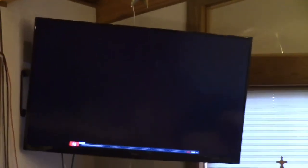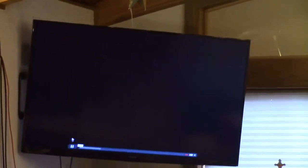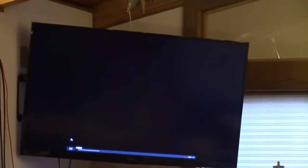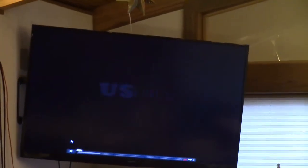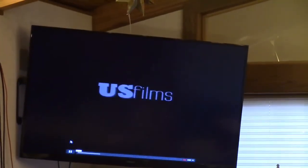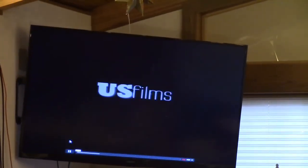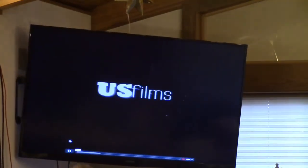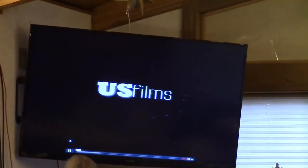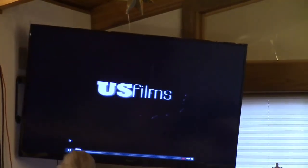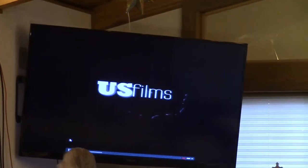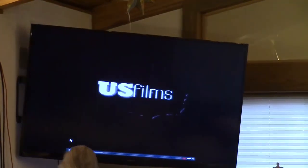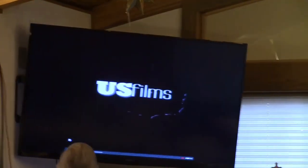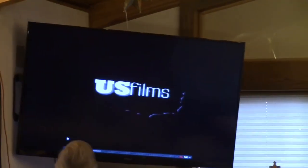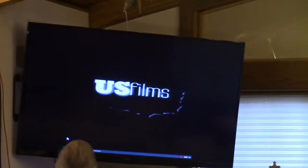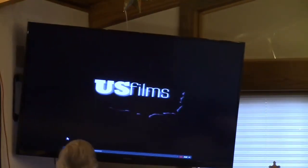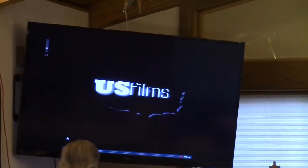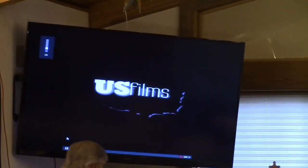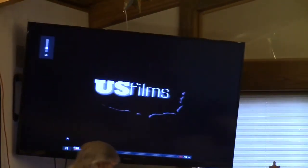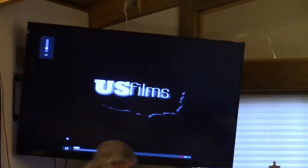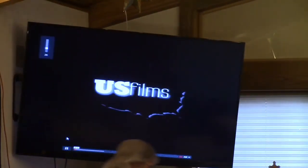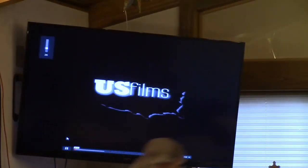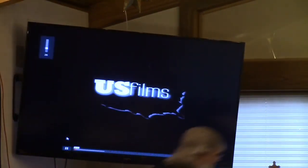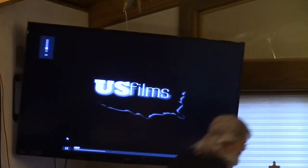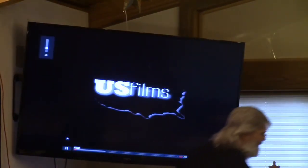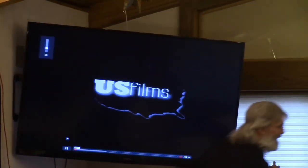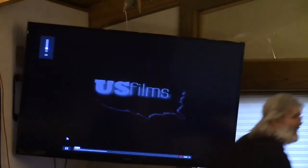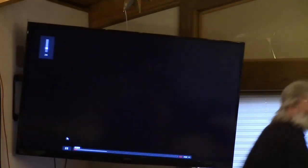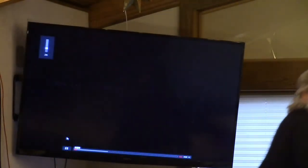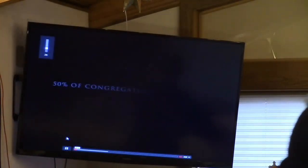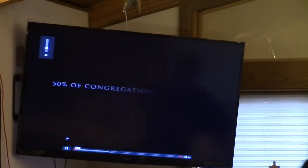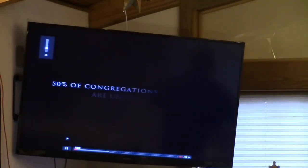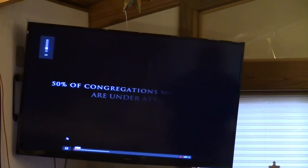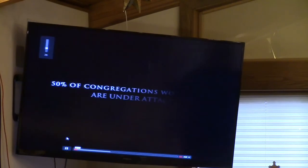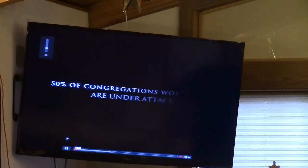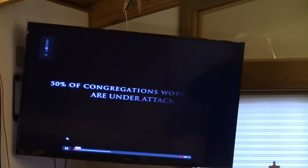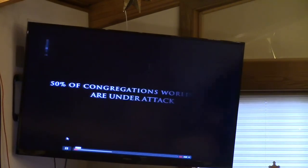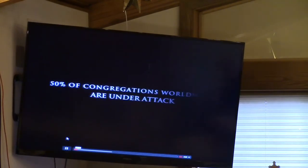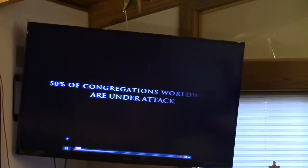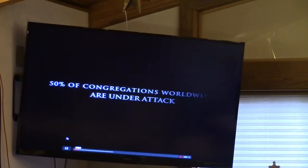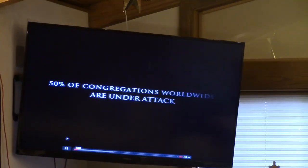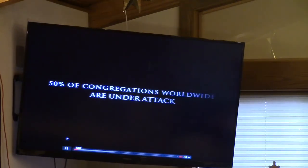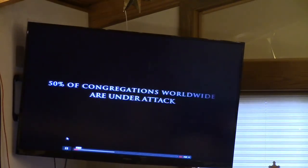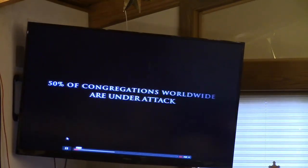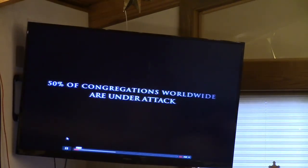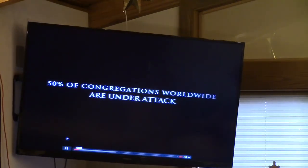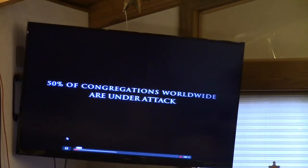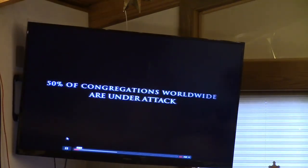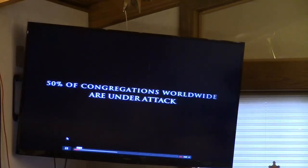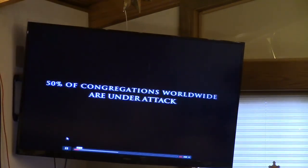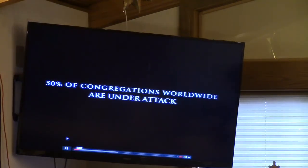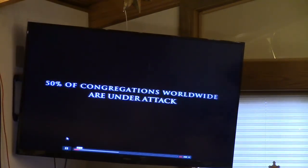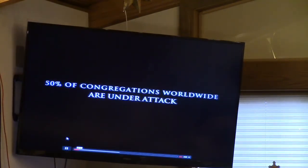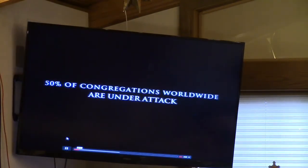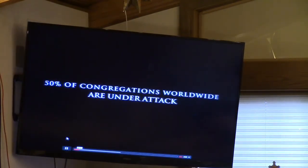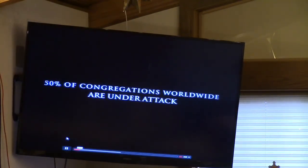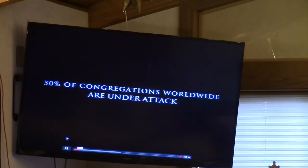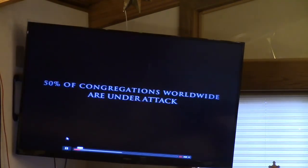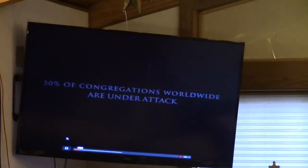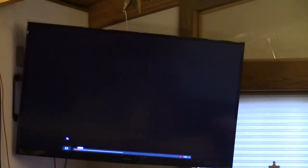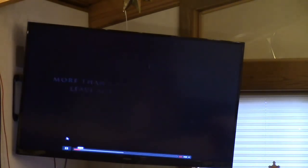So many ministers are being destroyed by evil and evil people in the life of the church. There's a sense of that being willing to